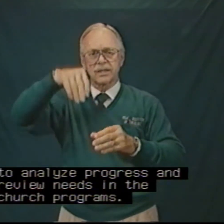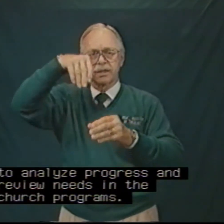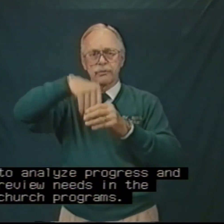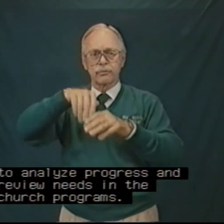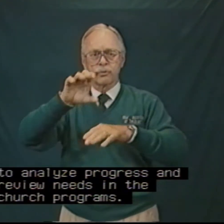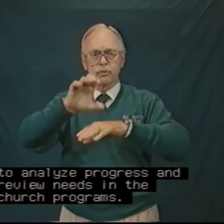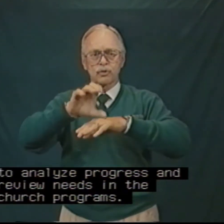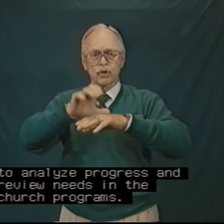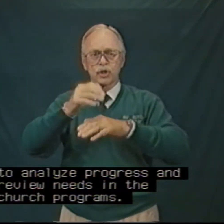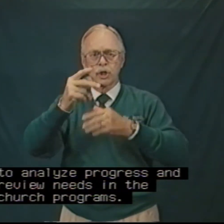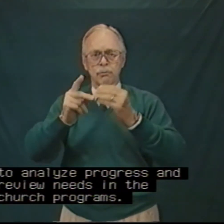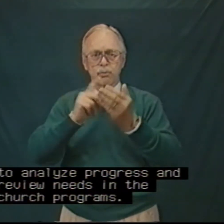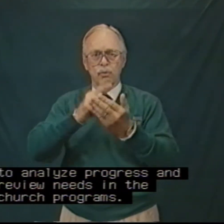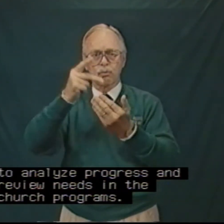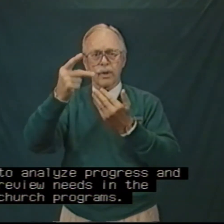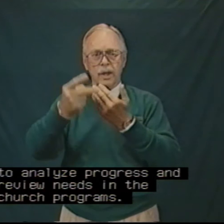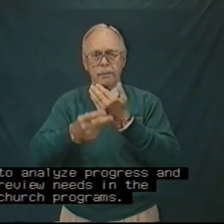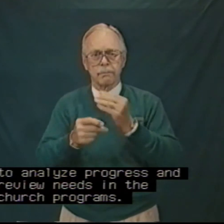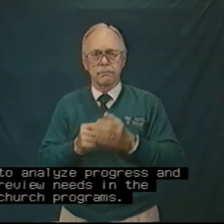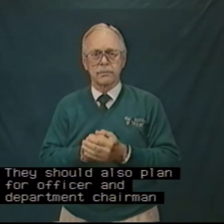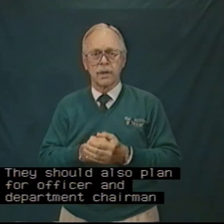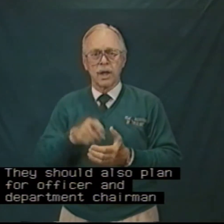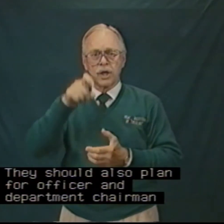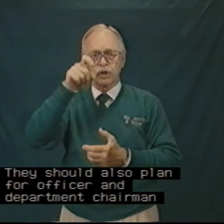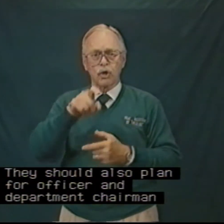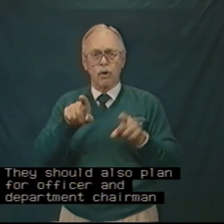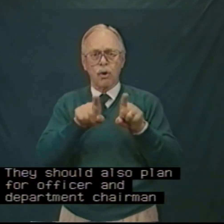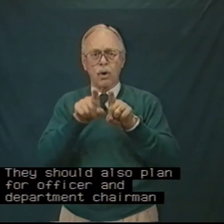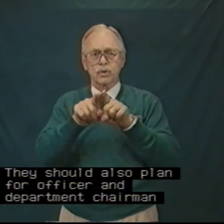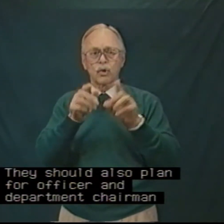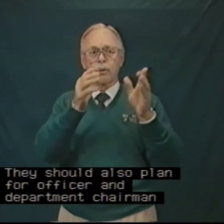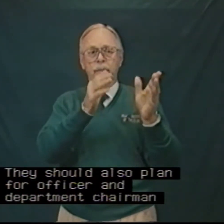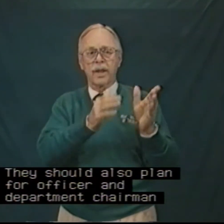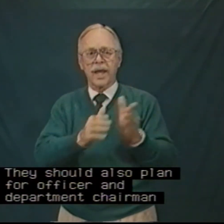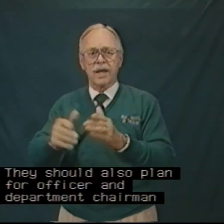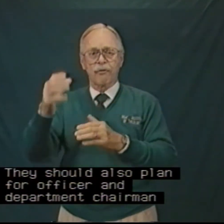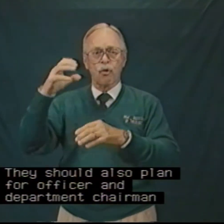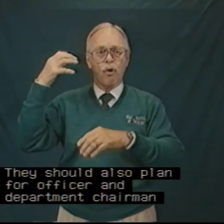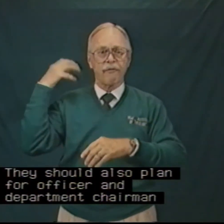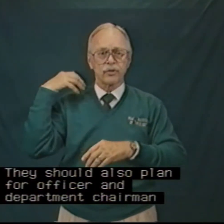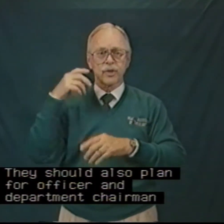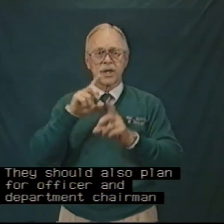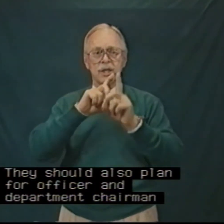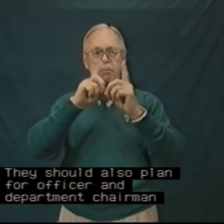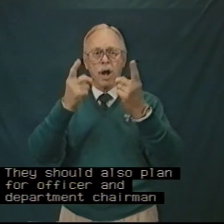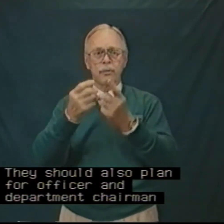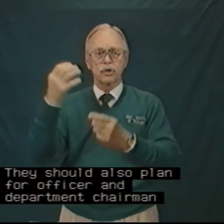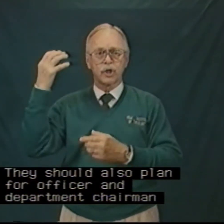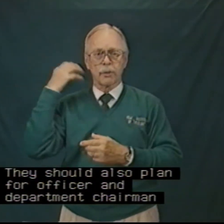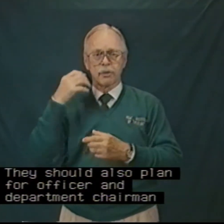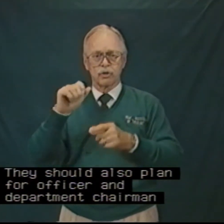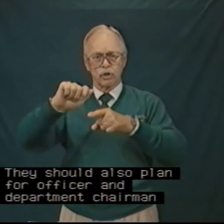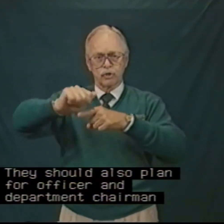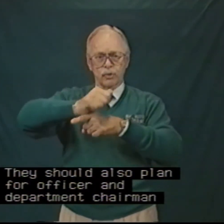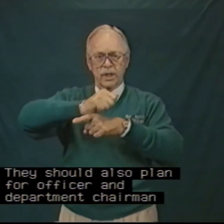programs. They should also plan for officer and department chairman training on a regular basis.